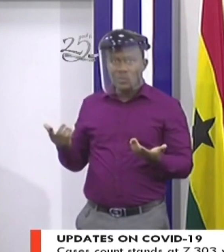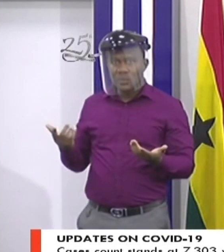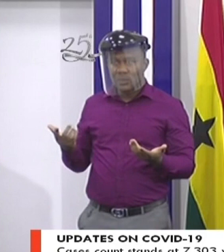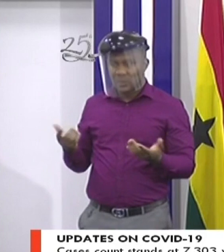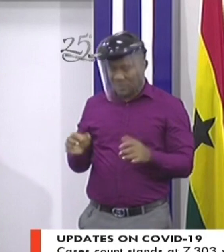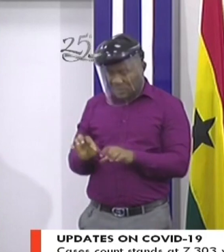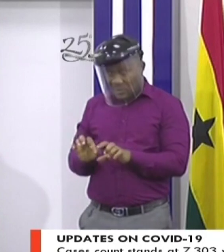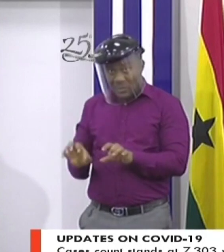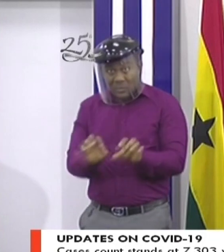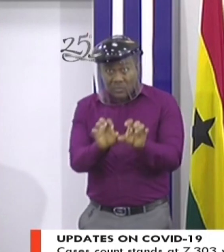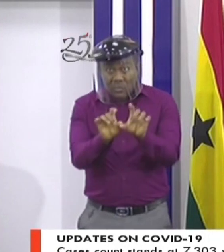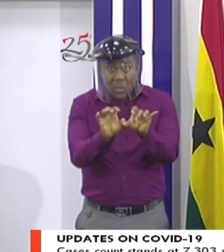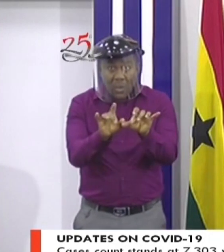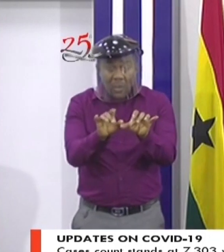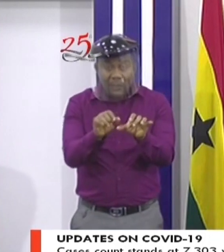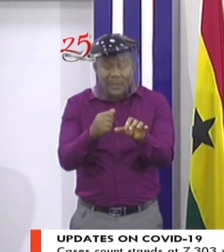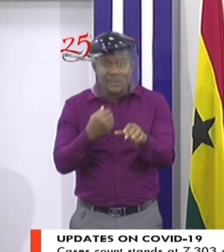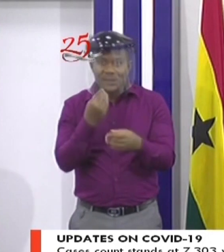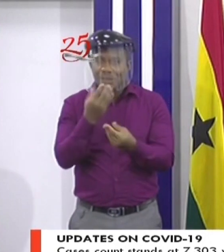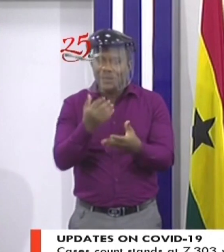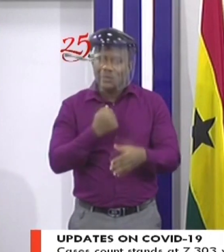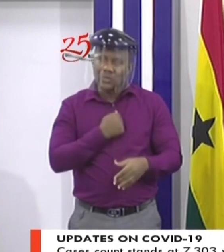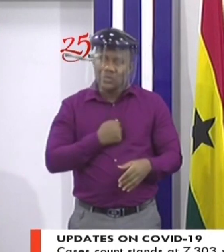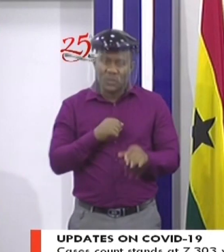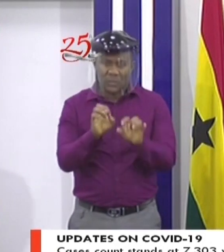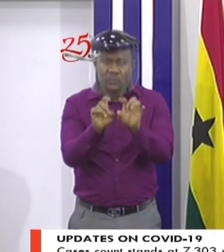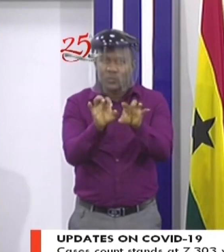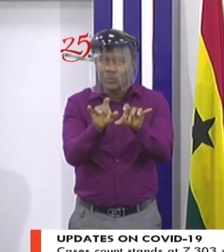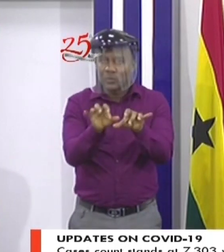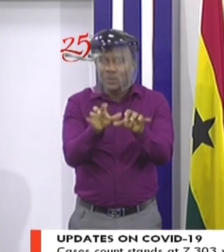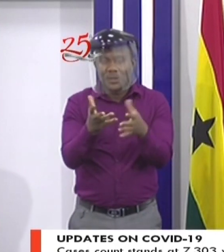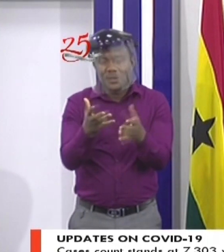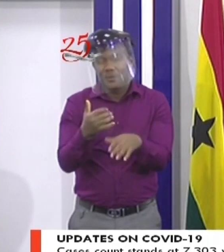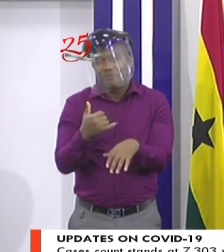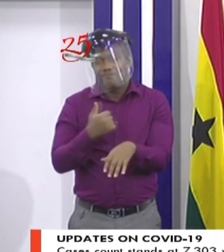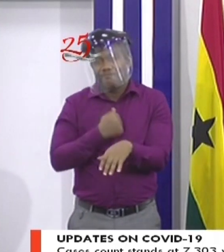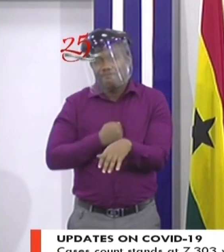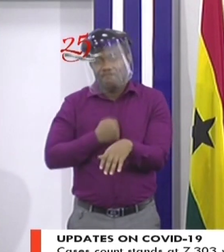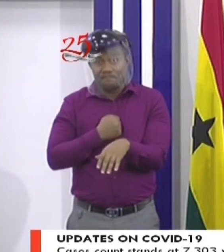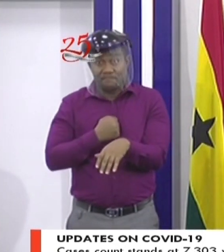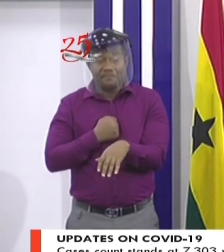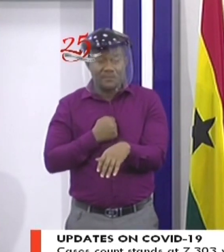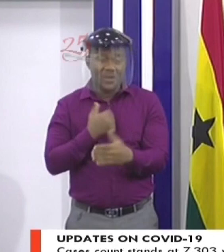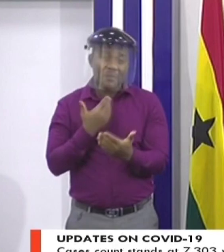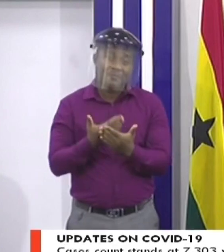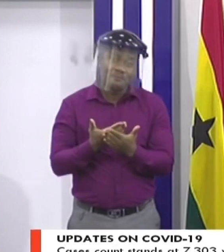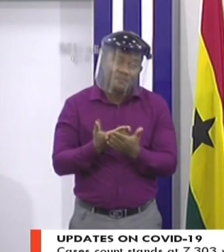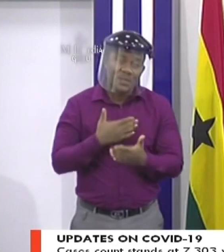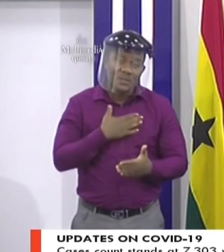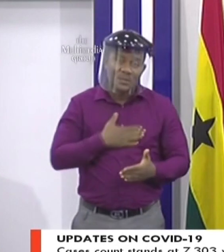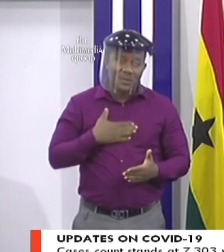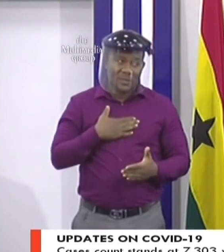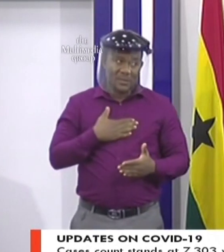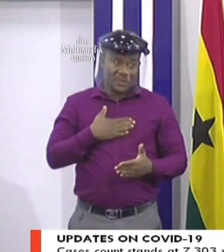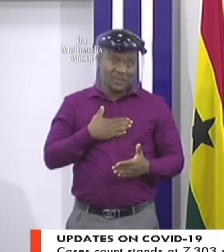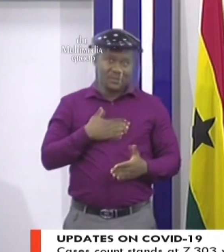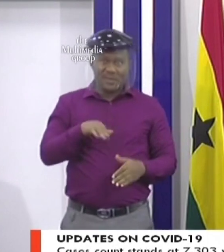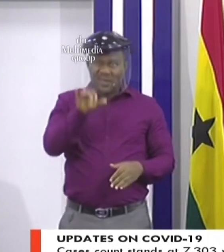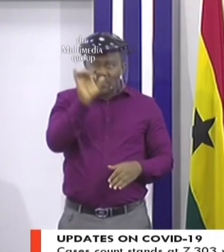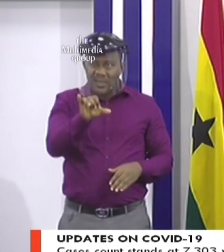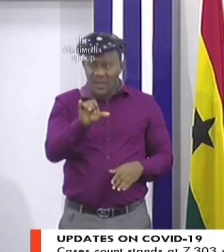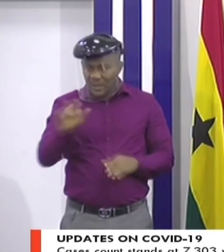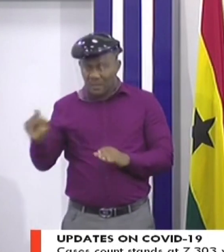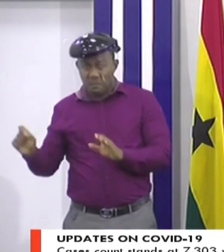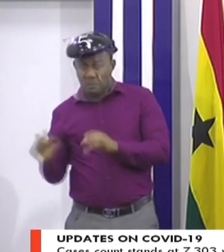down something and apologize to the people of Ghana. This could not be done. And sincerely, our apology for that